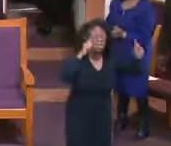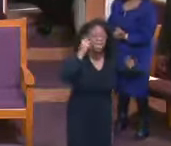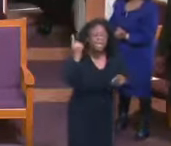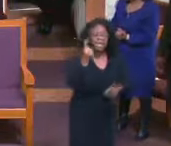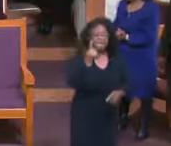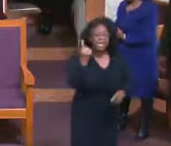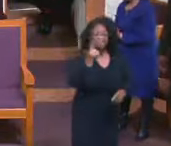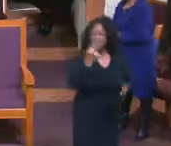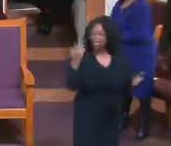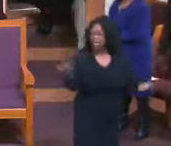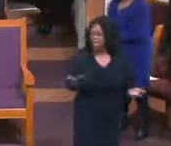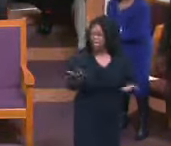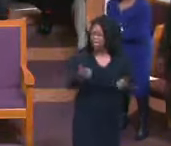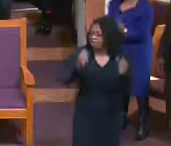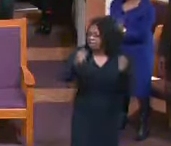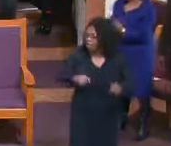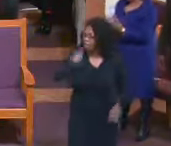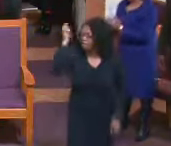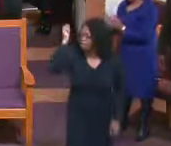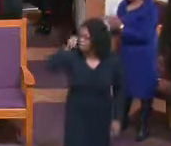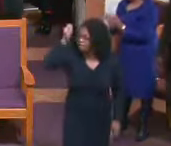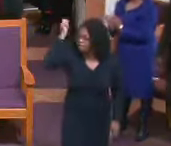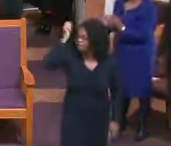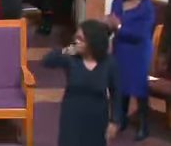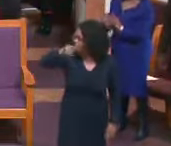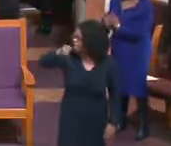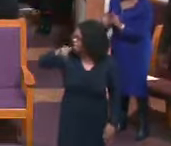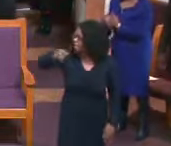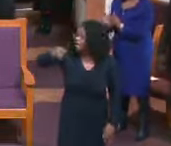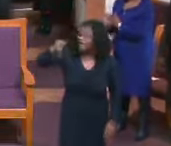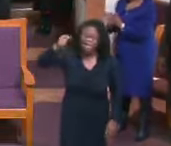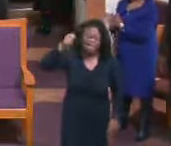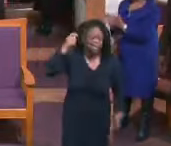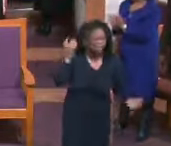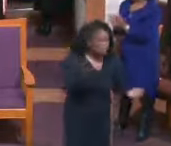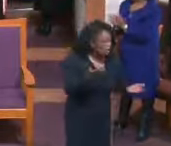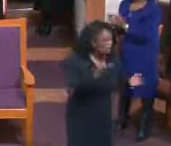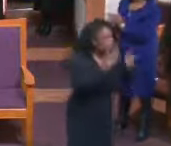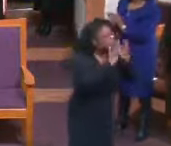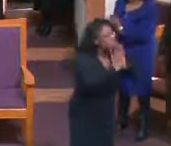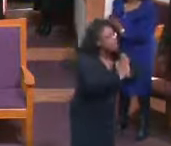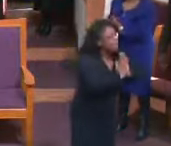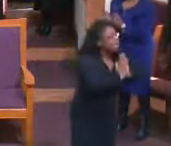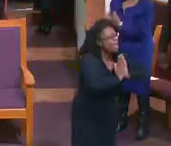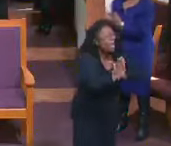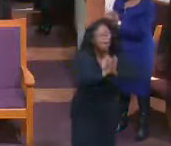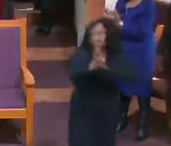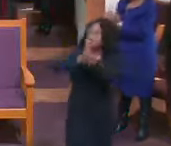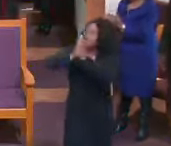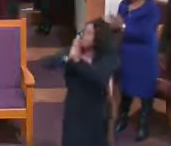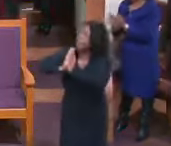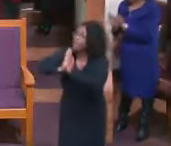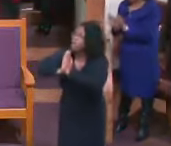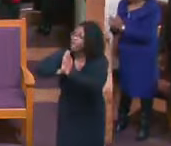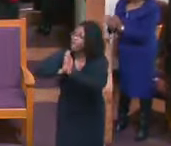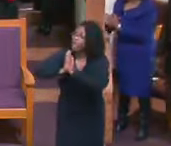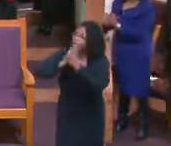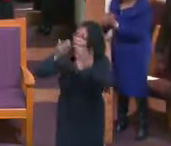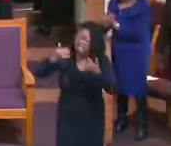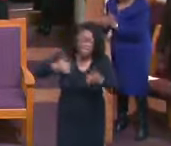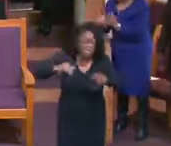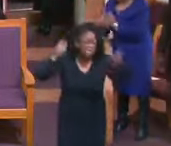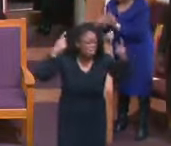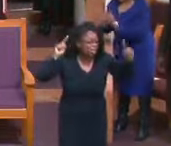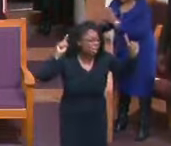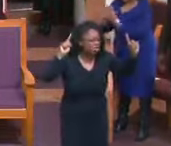Anybody here can testify that prayer, prayer still works,